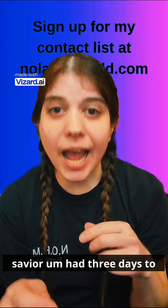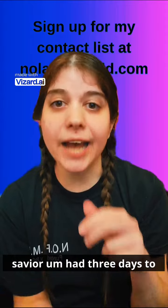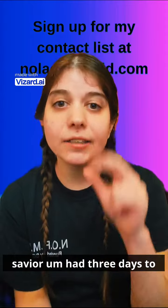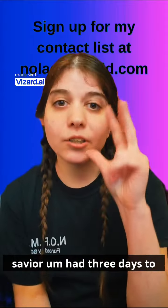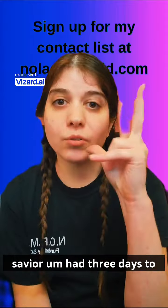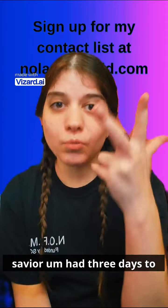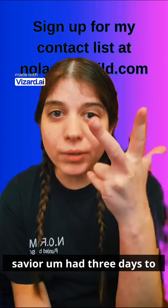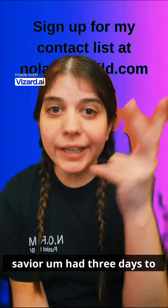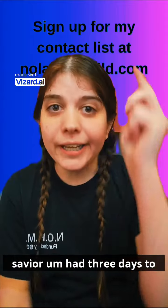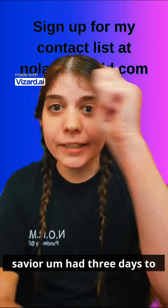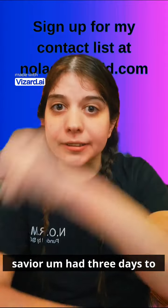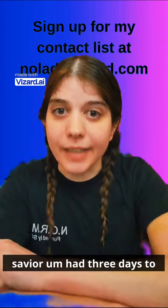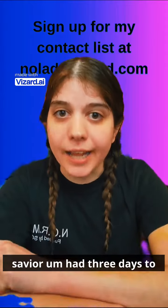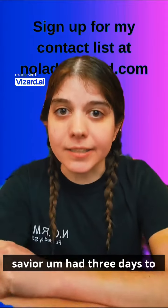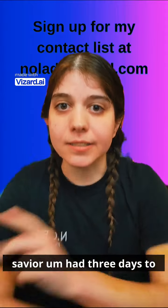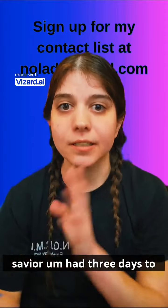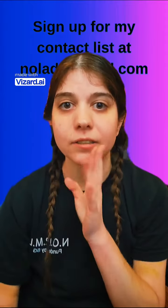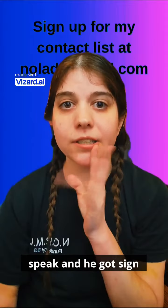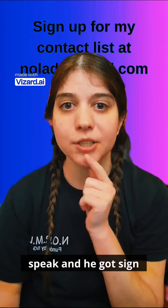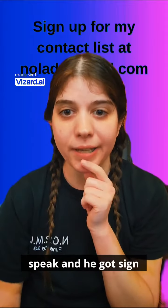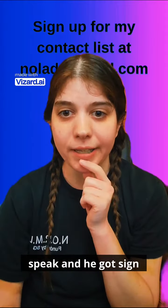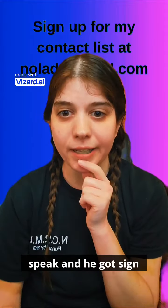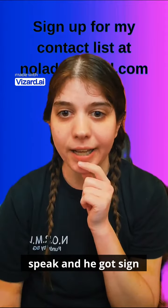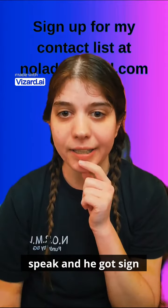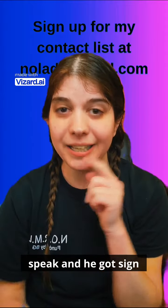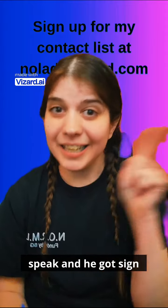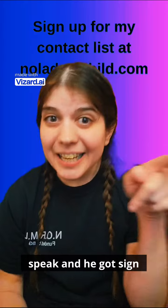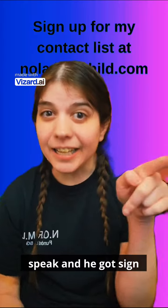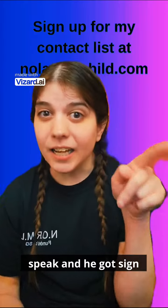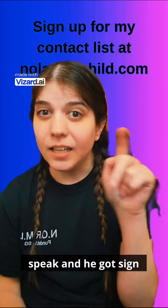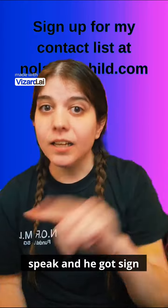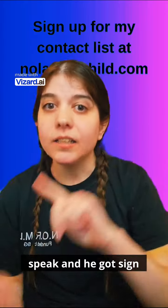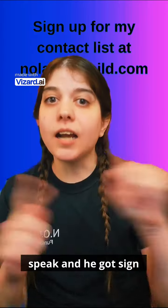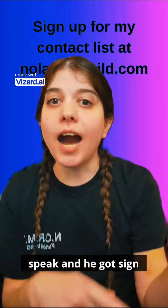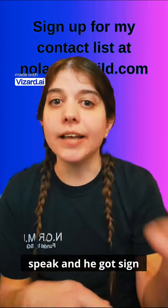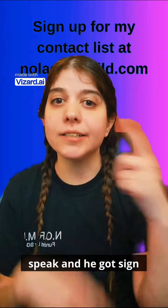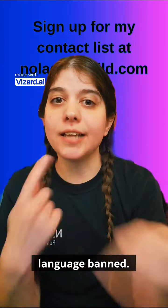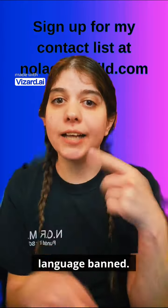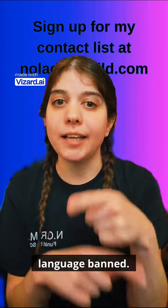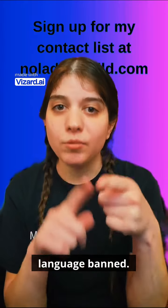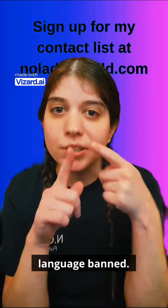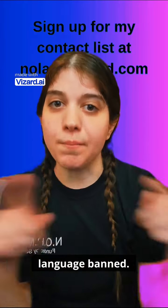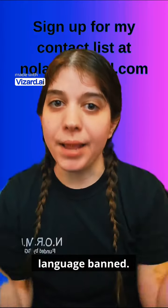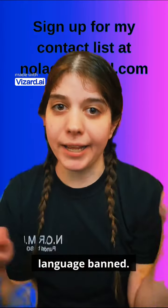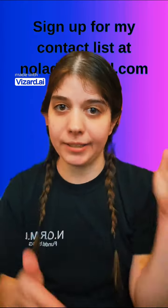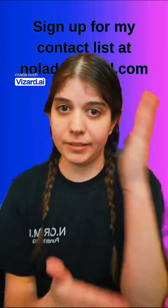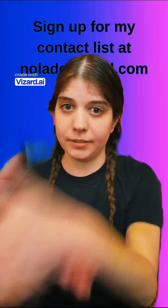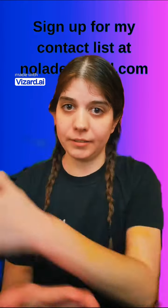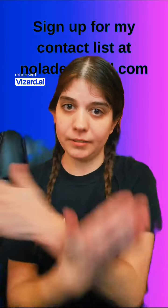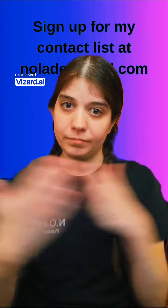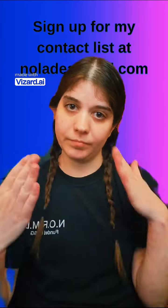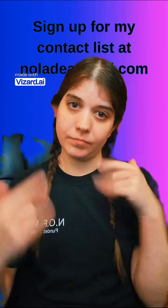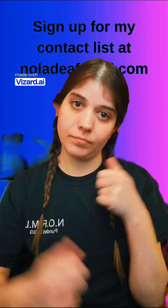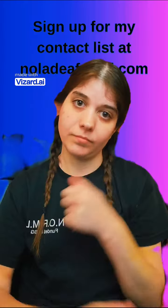had 3 days to speak, and he got sign language banned.